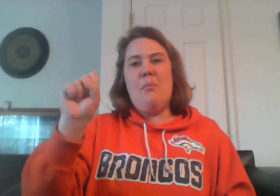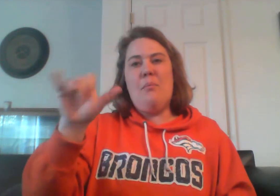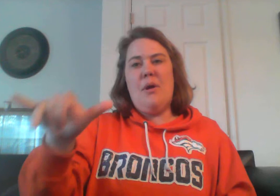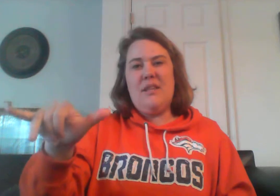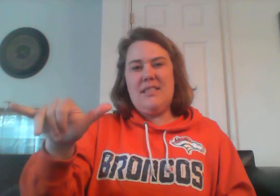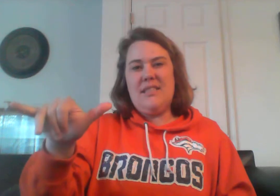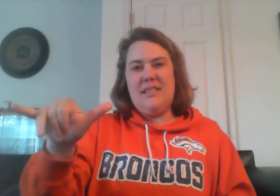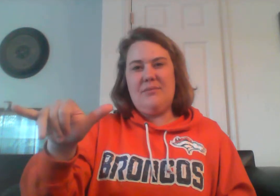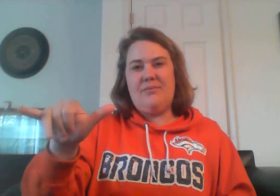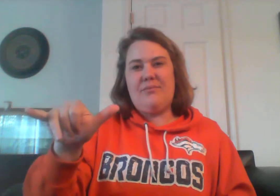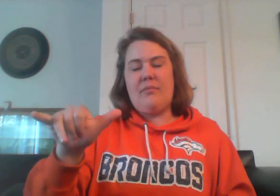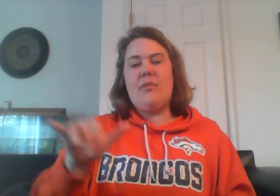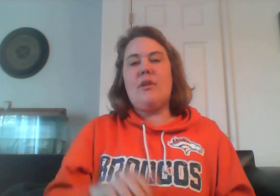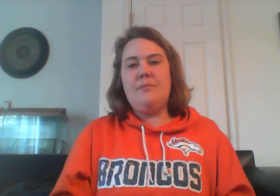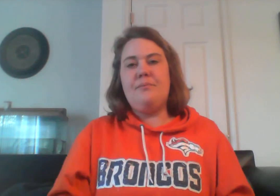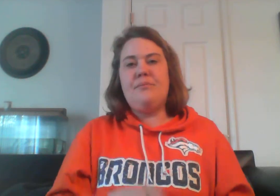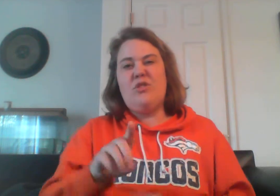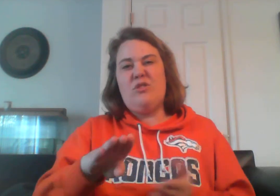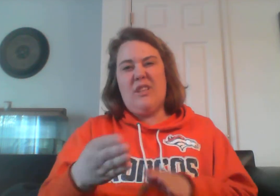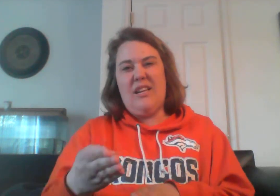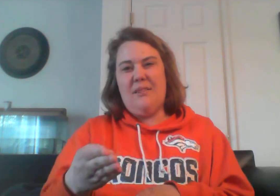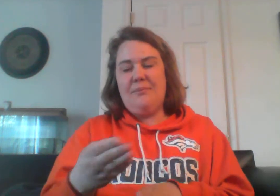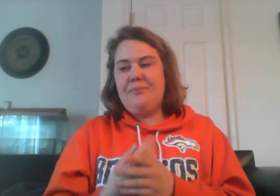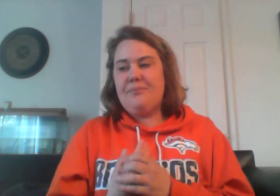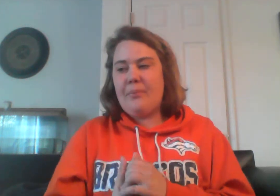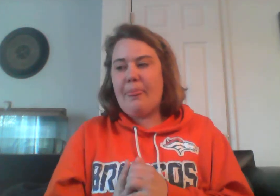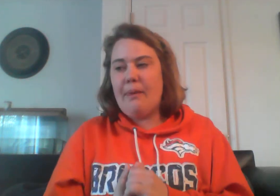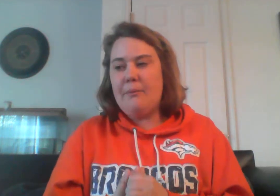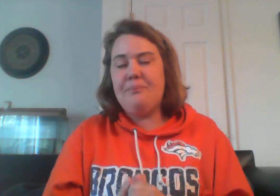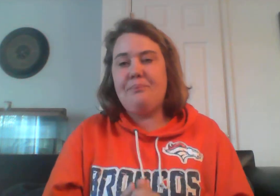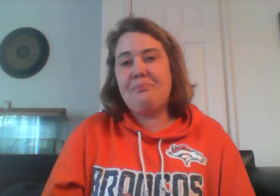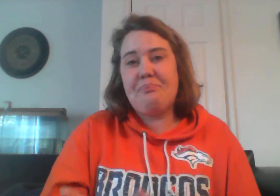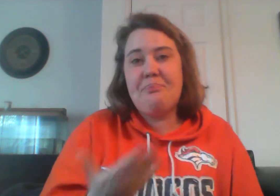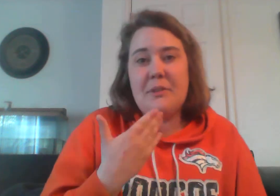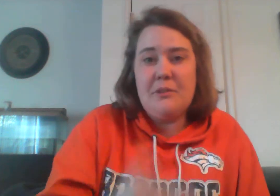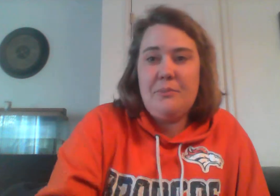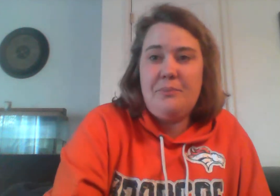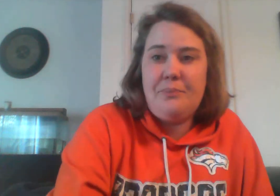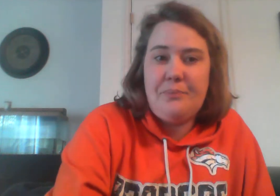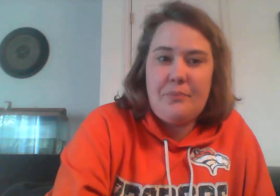Remember this? Me, Kiko, how we... I do remember this. I remember you paying.